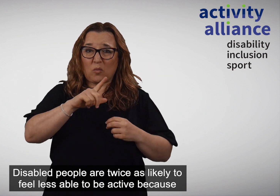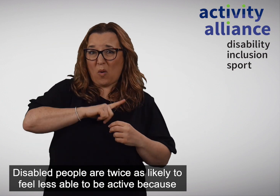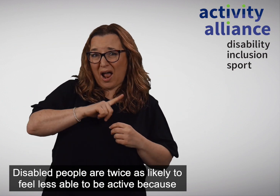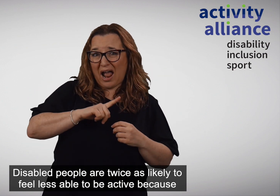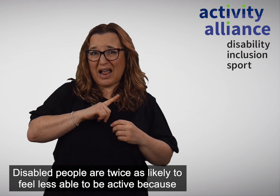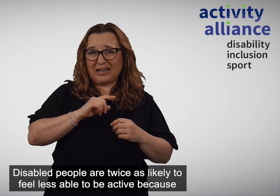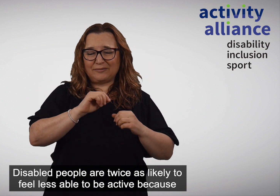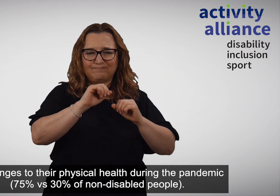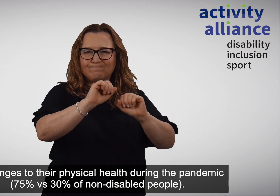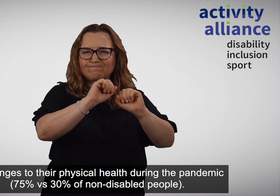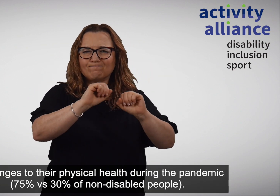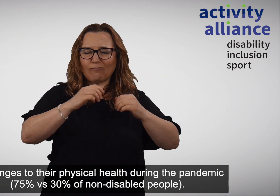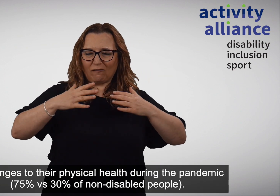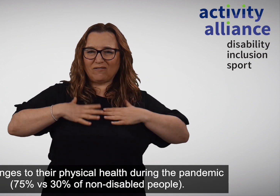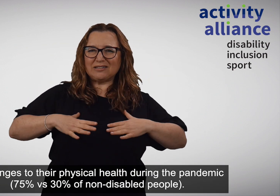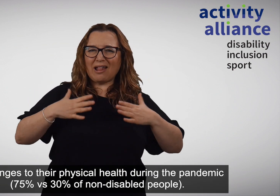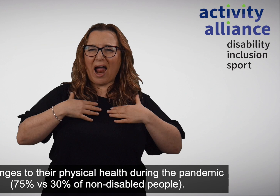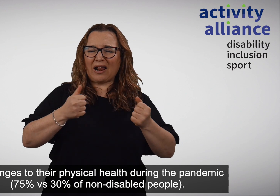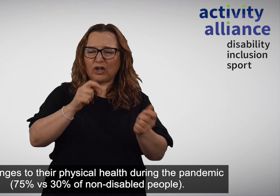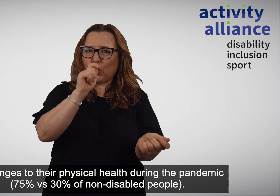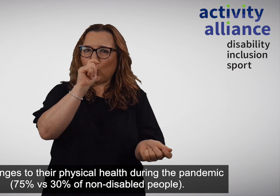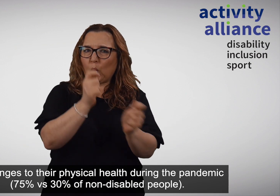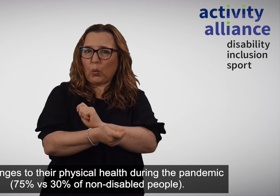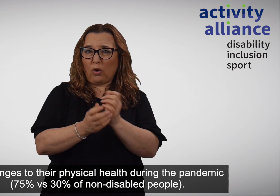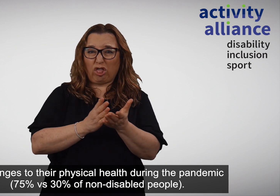because of changes to their physical health during the pandemic.